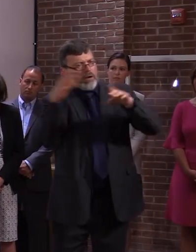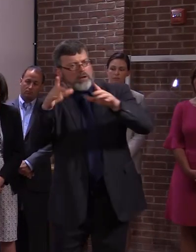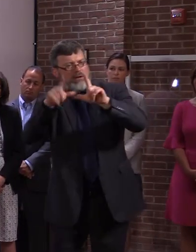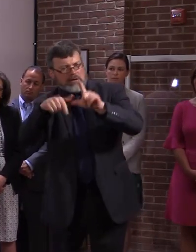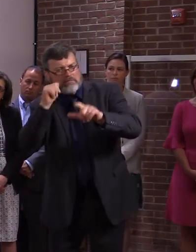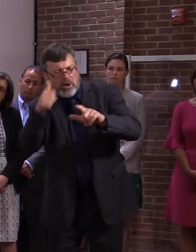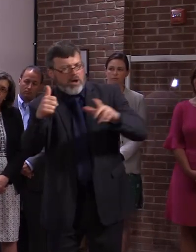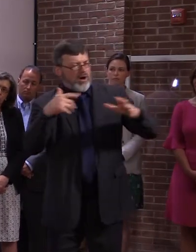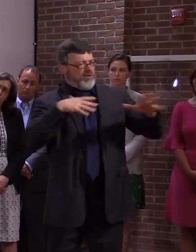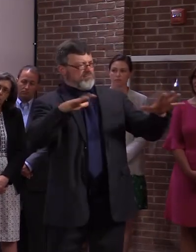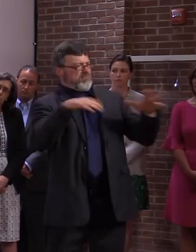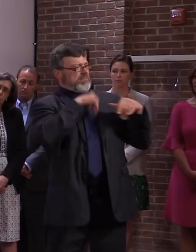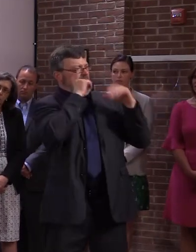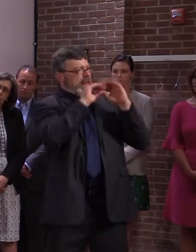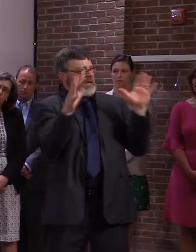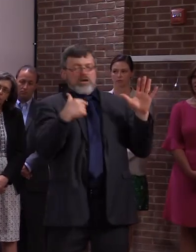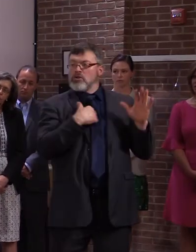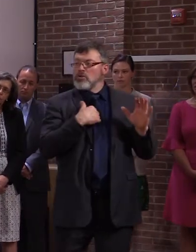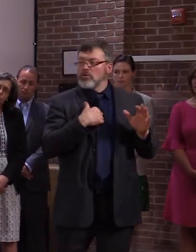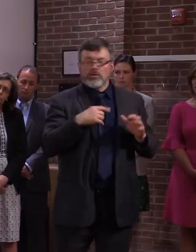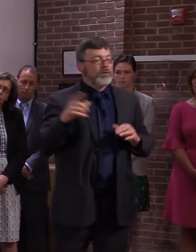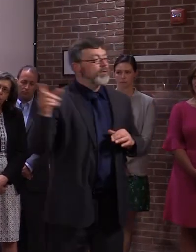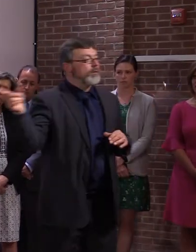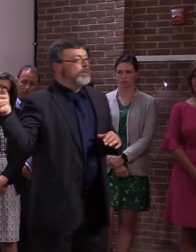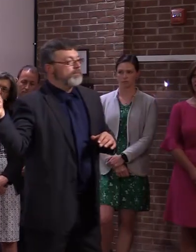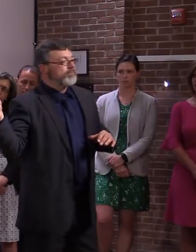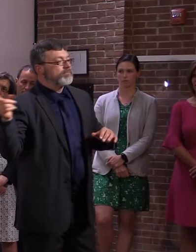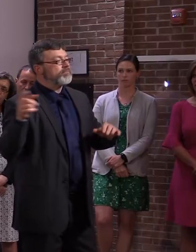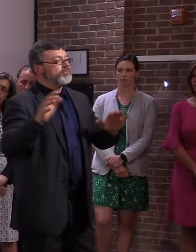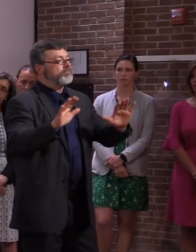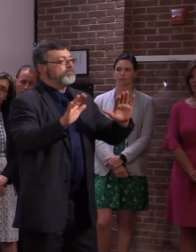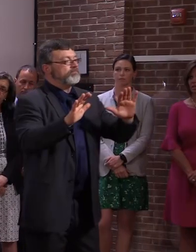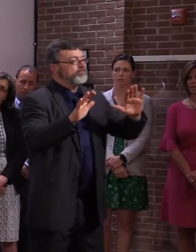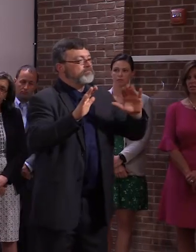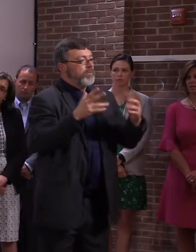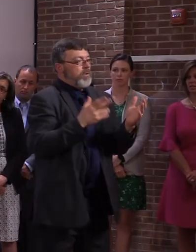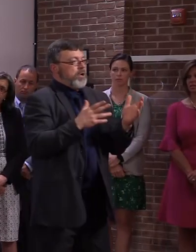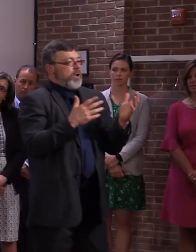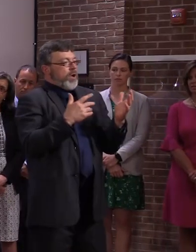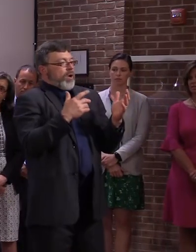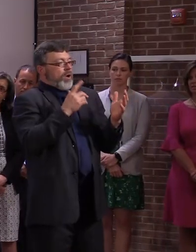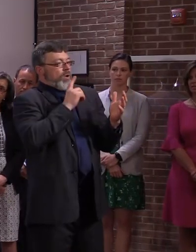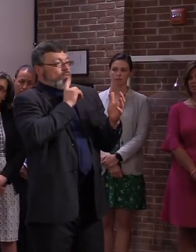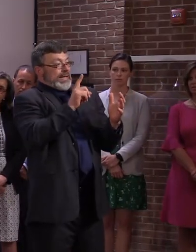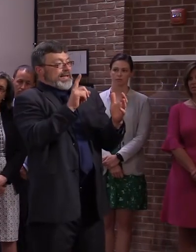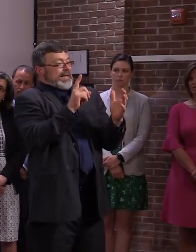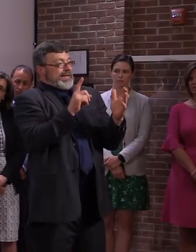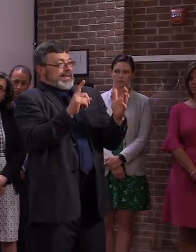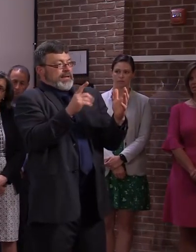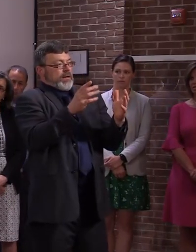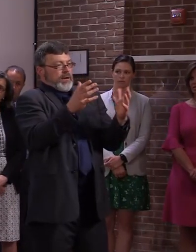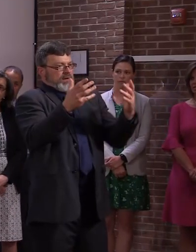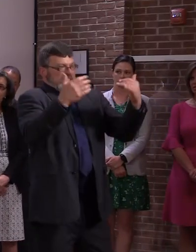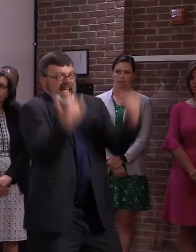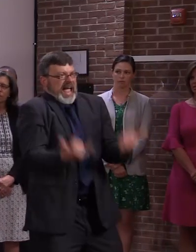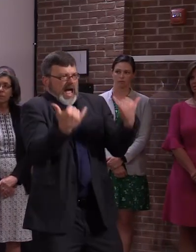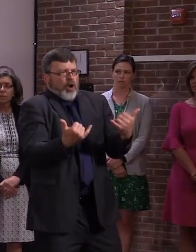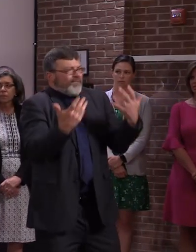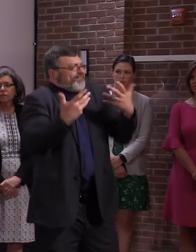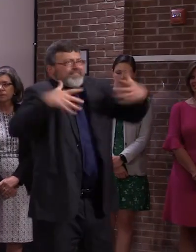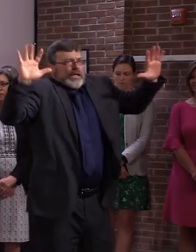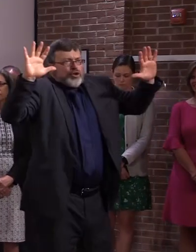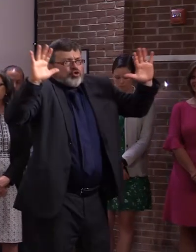things, Greg. This is immediate in terms of the restrictions are all lifted right now. I've already signed that